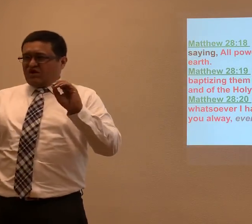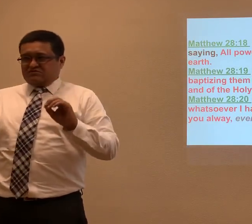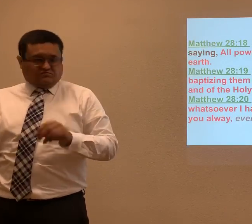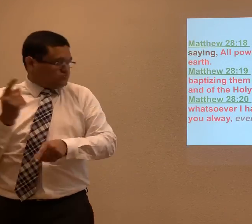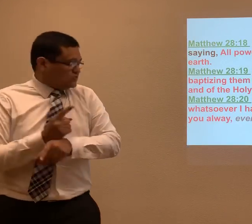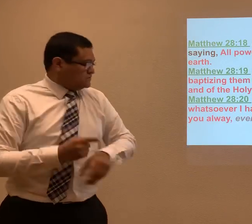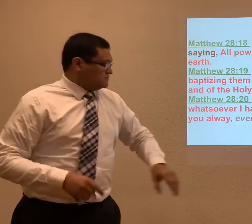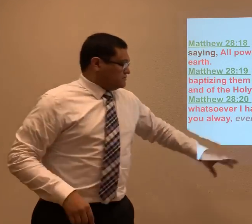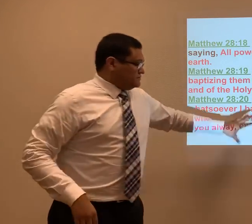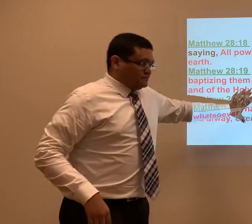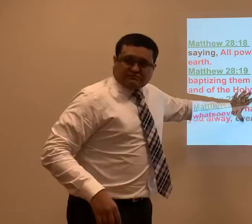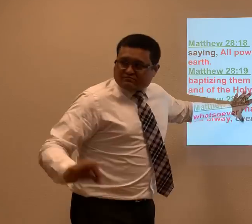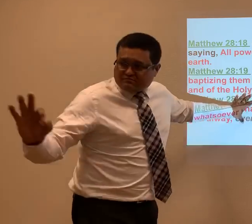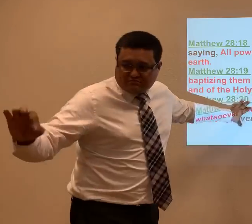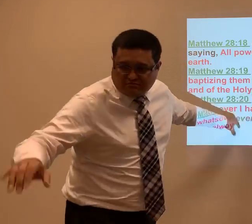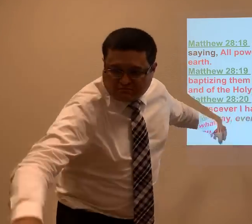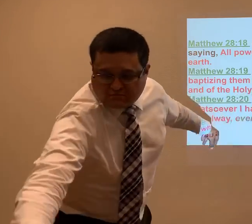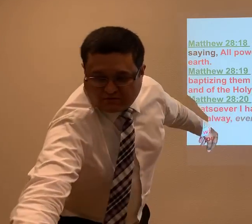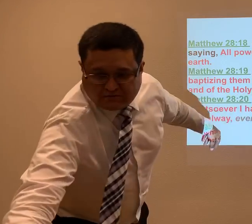I am with you always. Yes, that is correct.